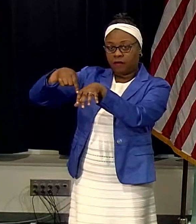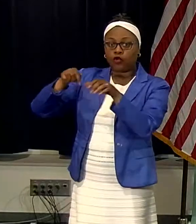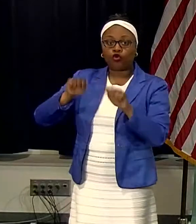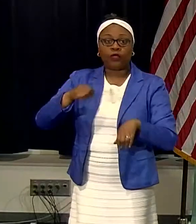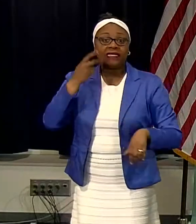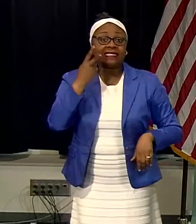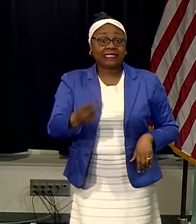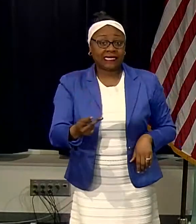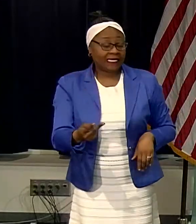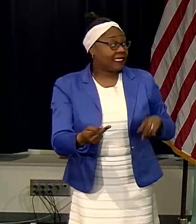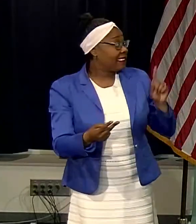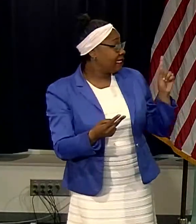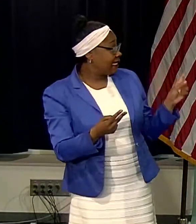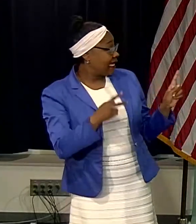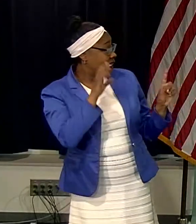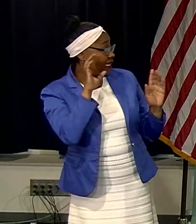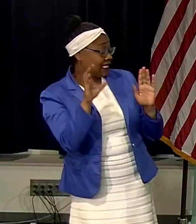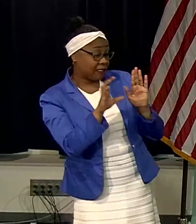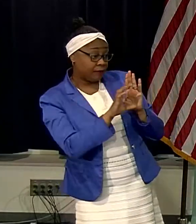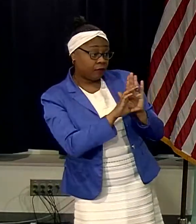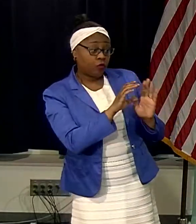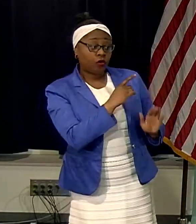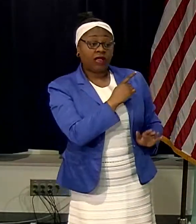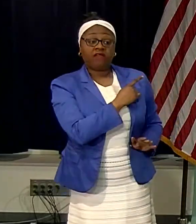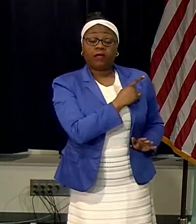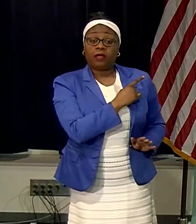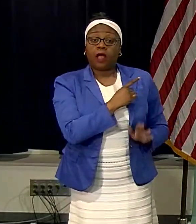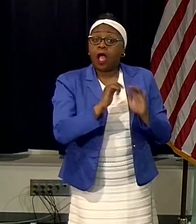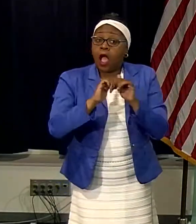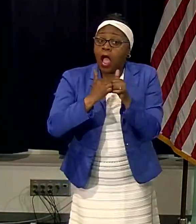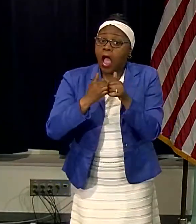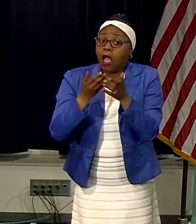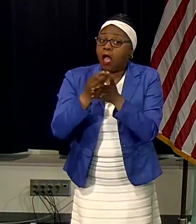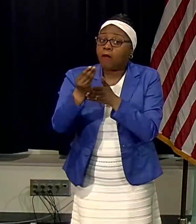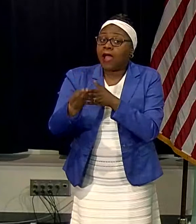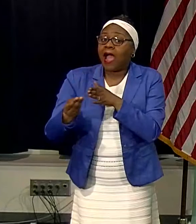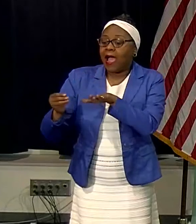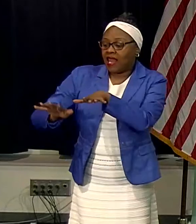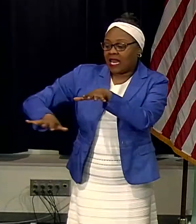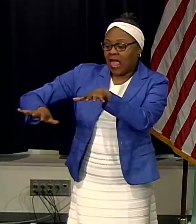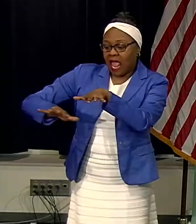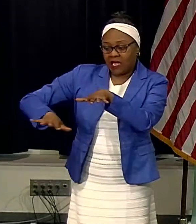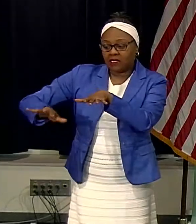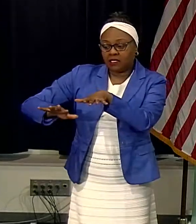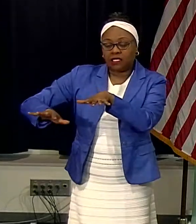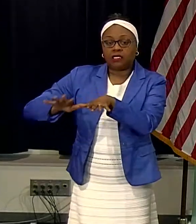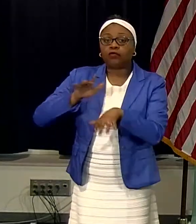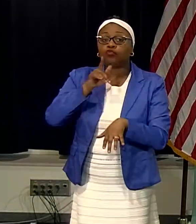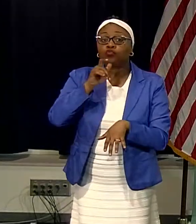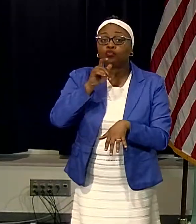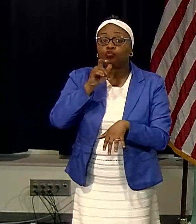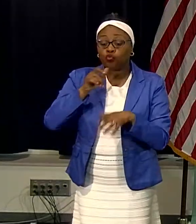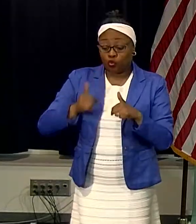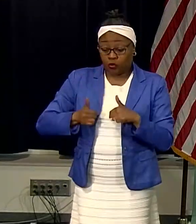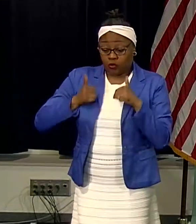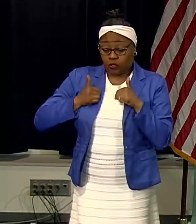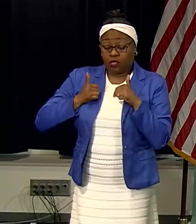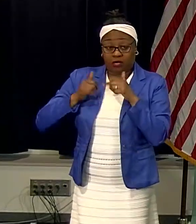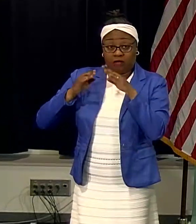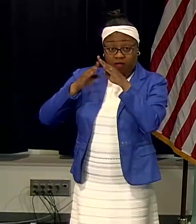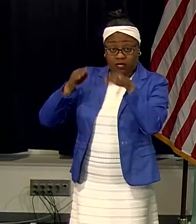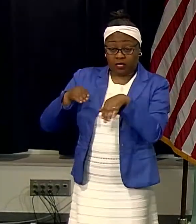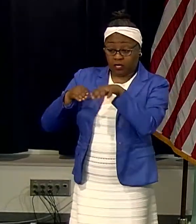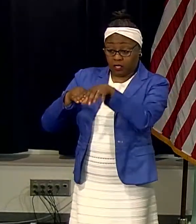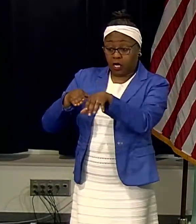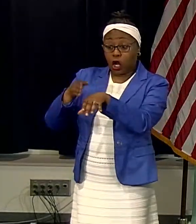see in the demographic, in order to purchase a side lot, the homeowner, which is represented in the blue, is physically touching